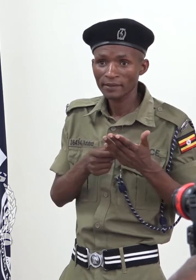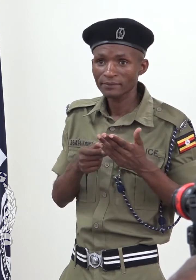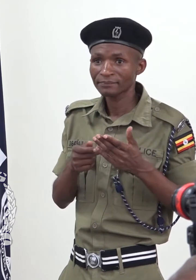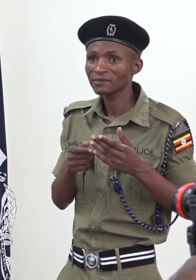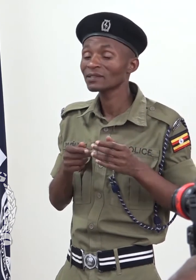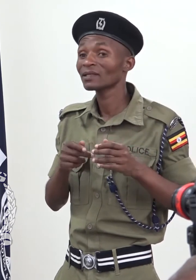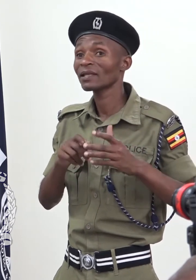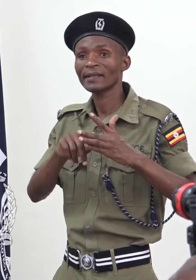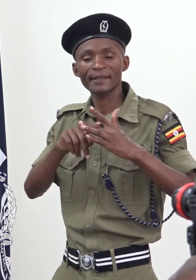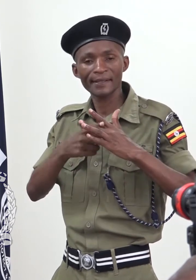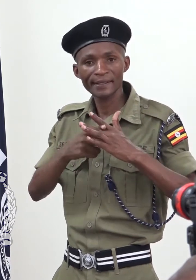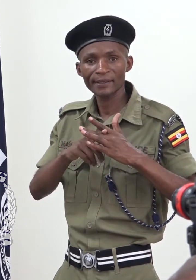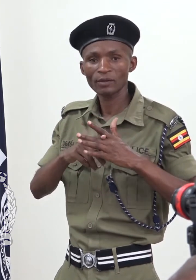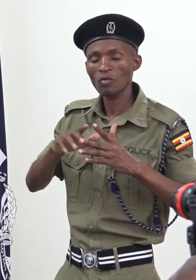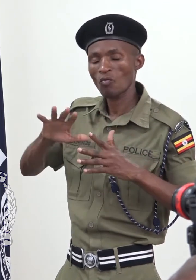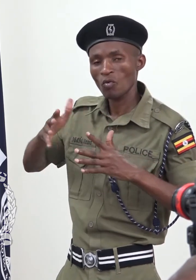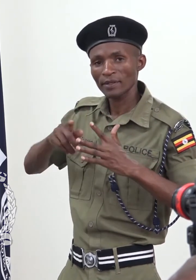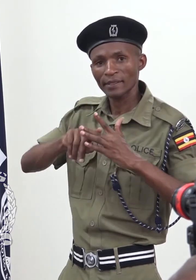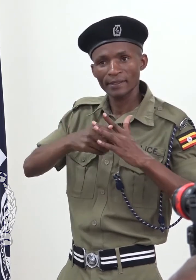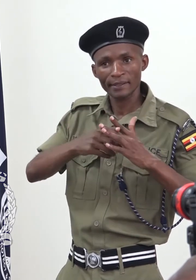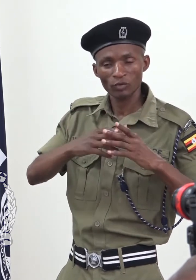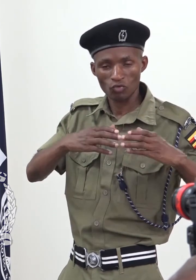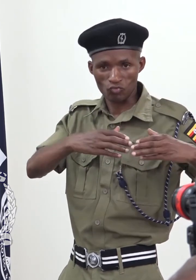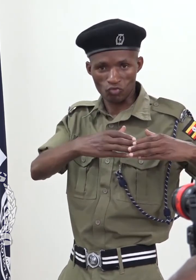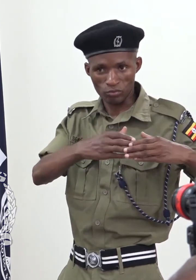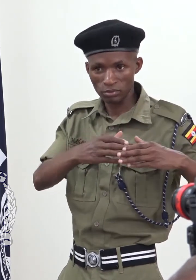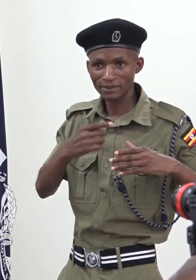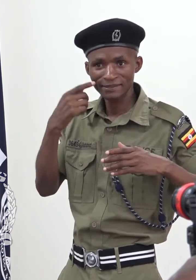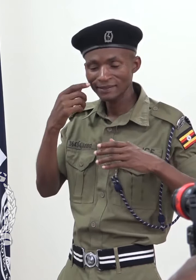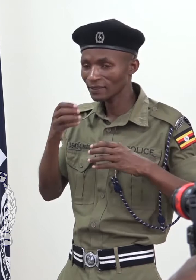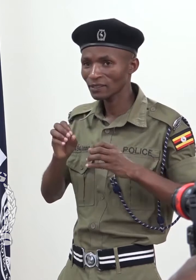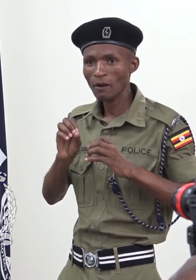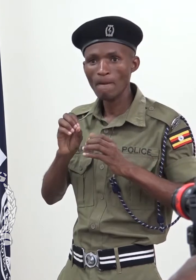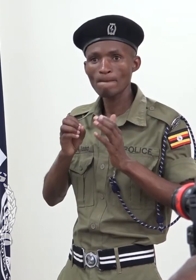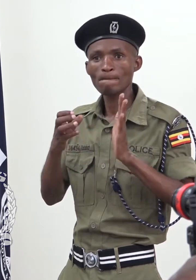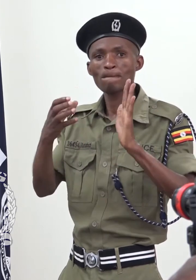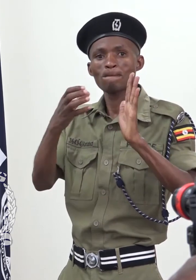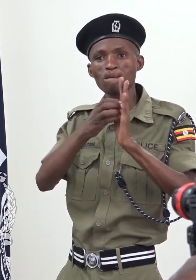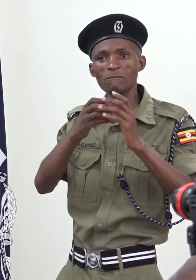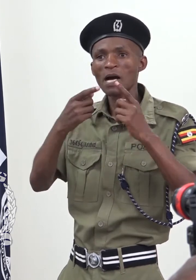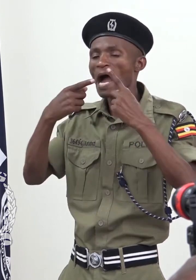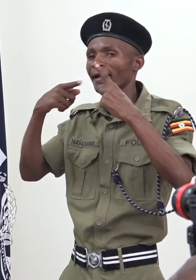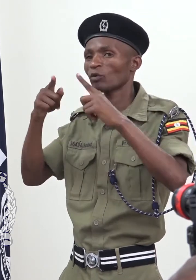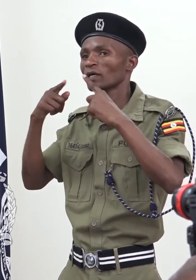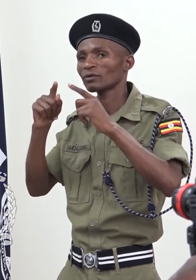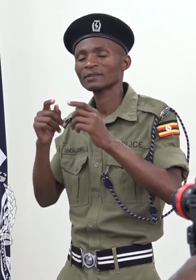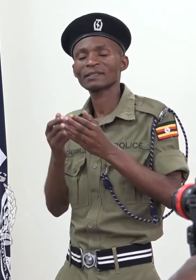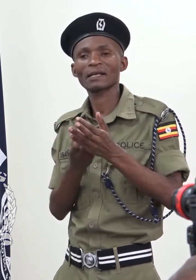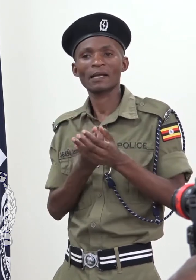are plumbers. It is common these days, you find people displaying their numbers for particular